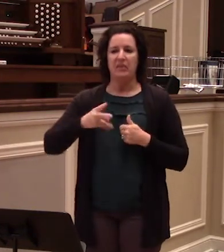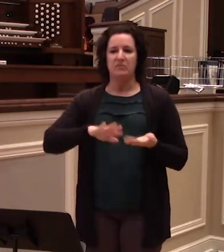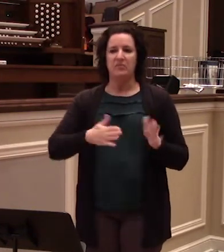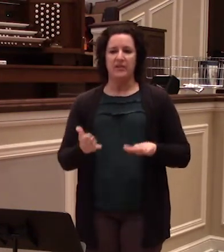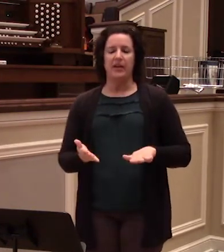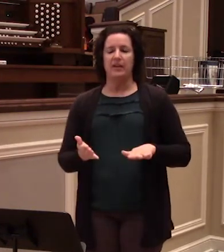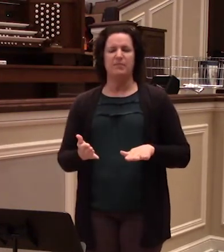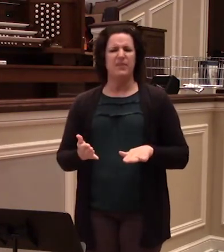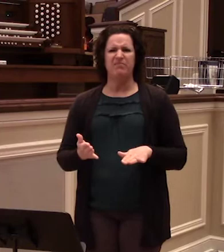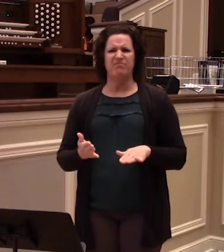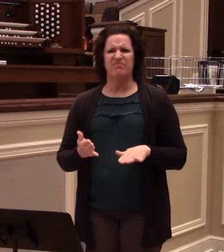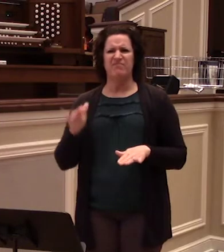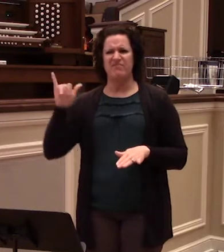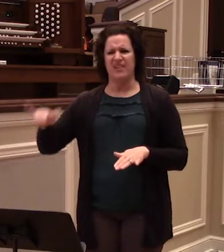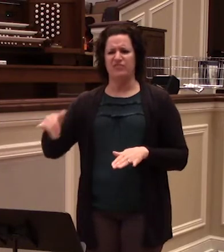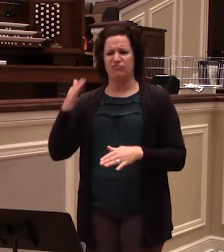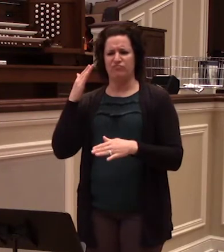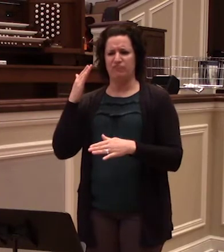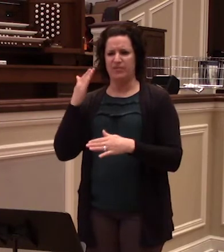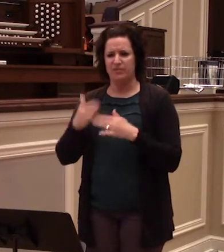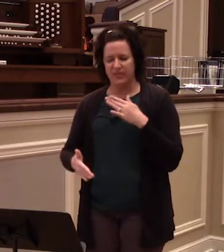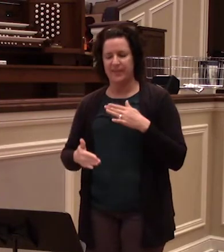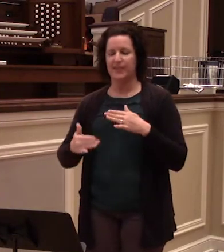completely wrong.